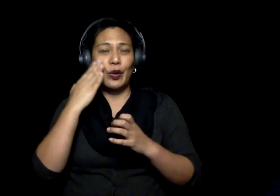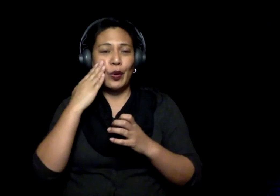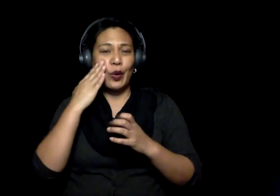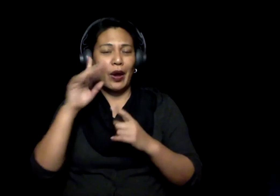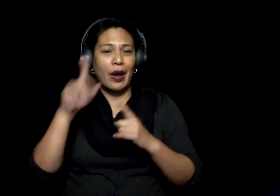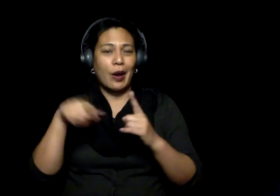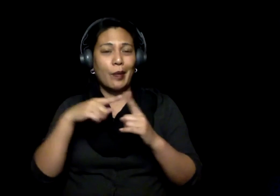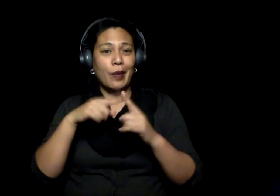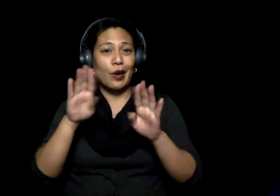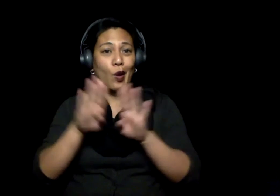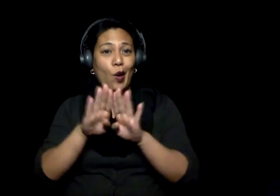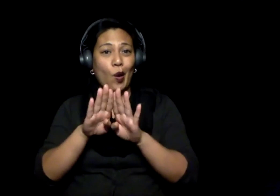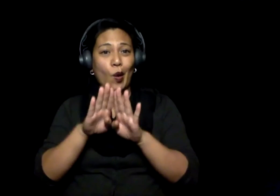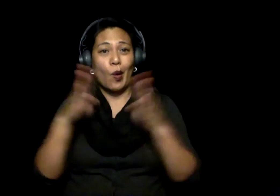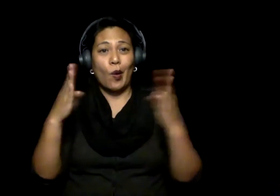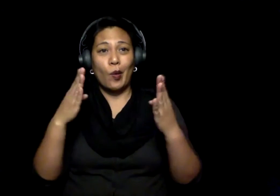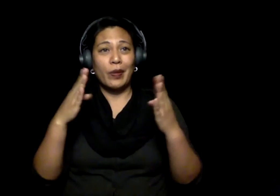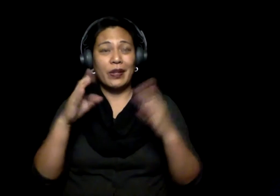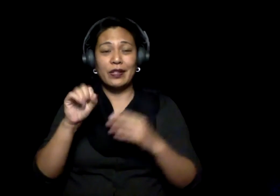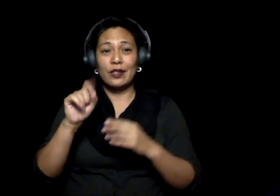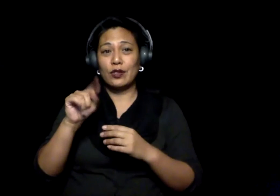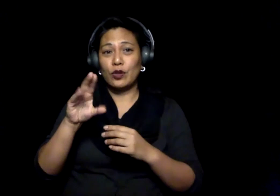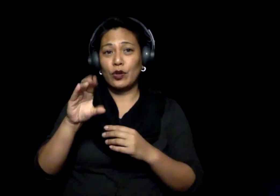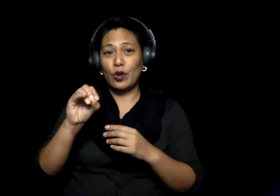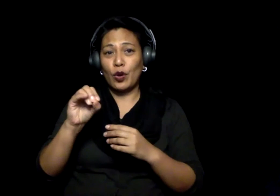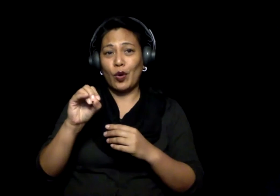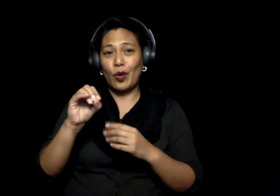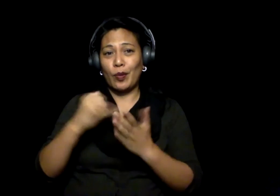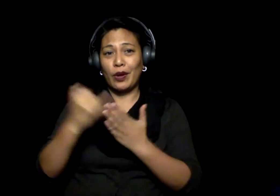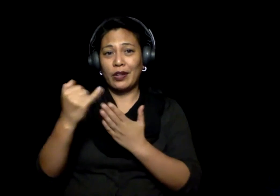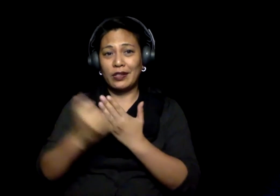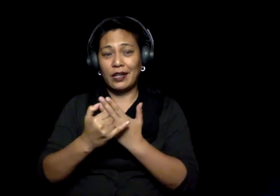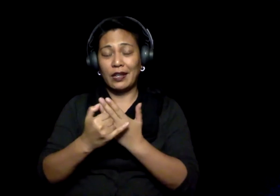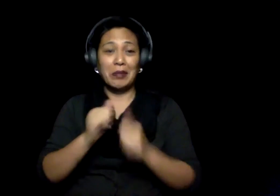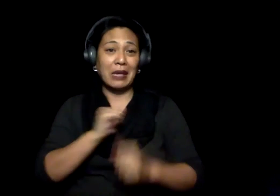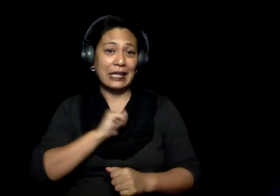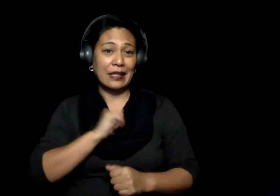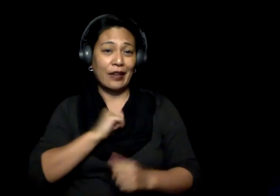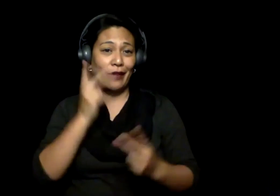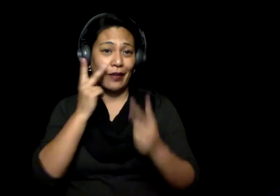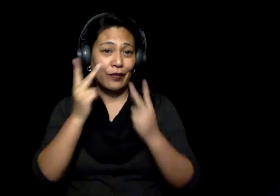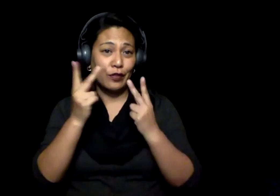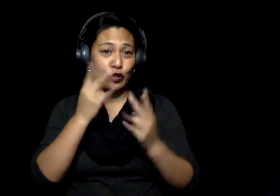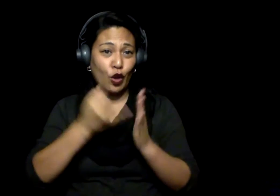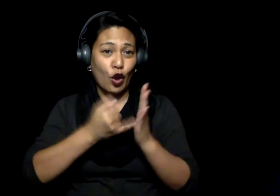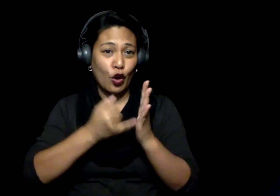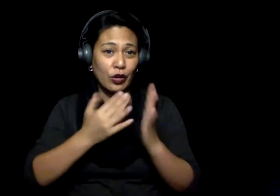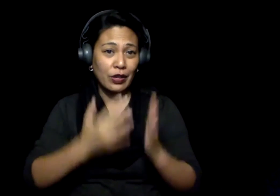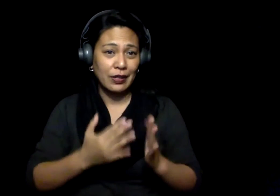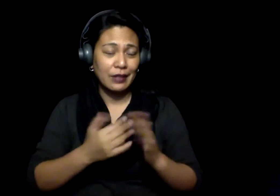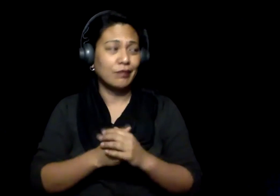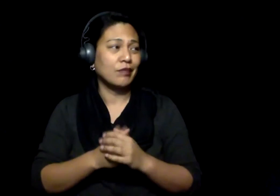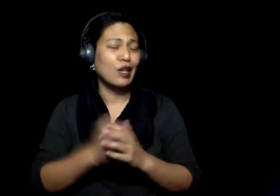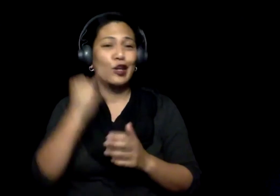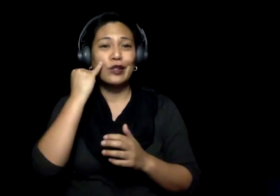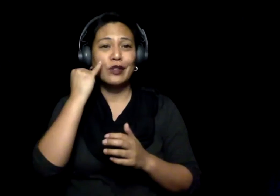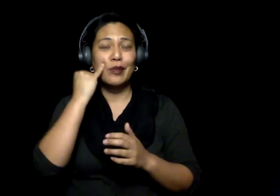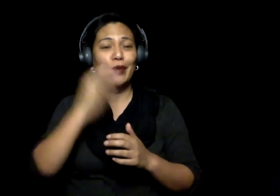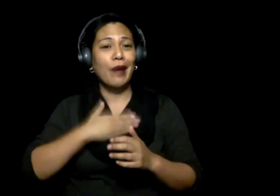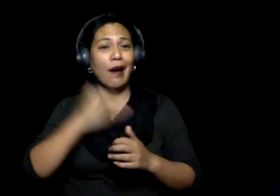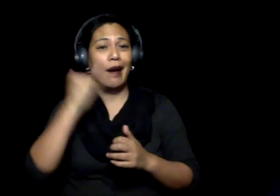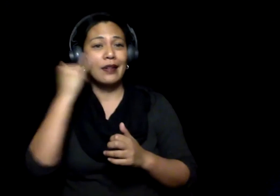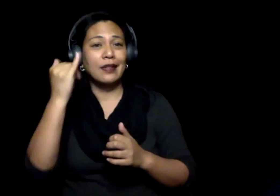of project. If I'm a visual artist, if I wanted to set up a kind of a studio